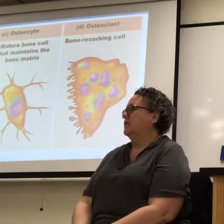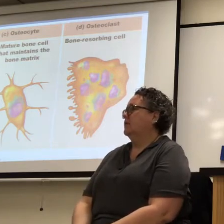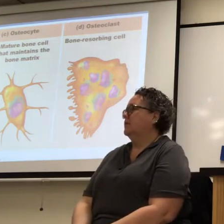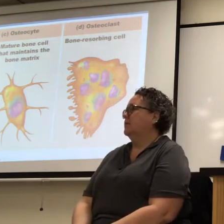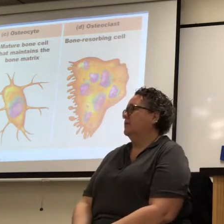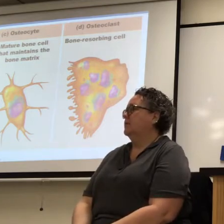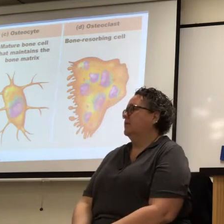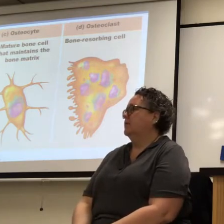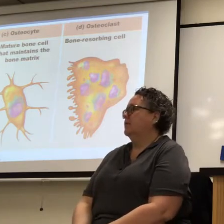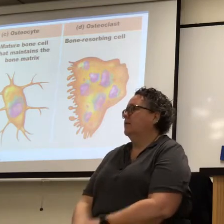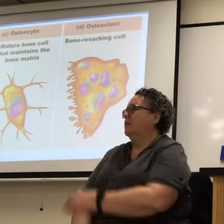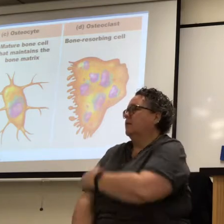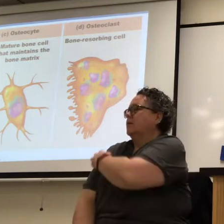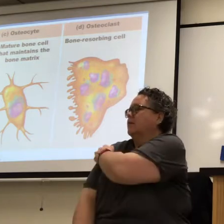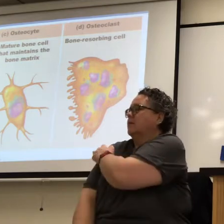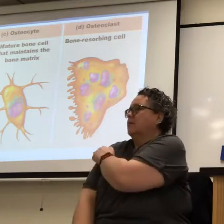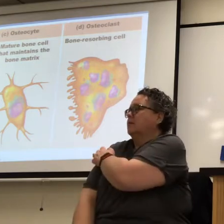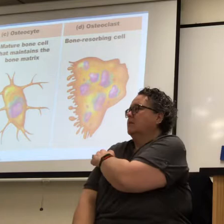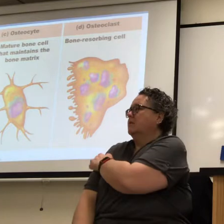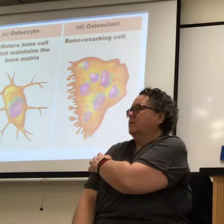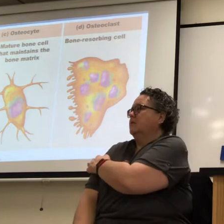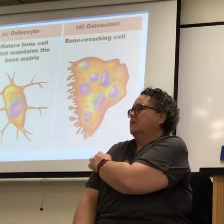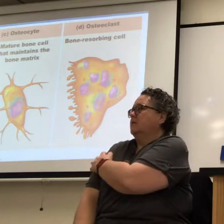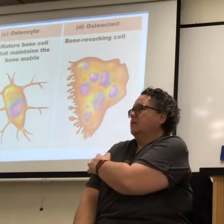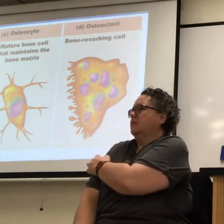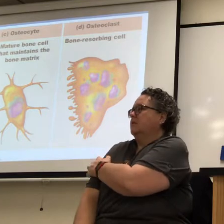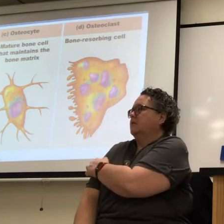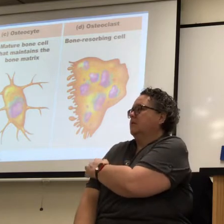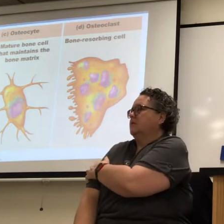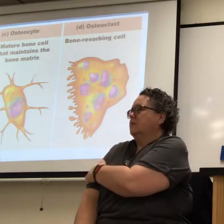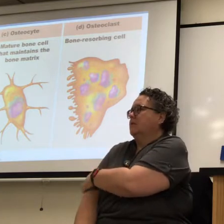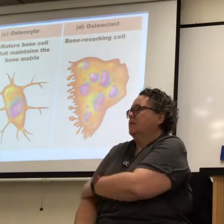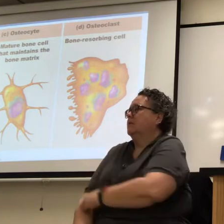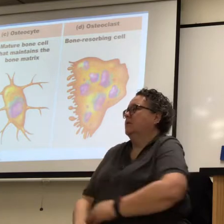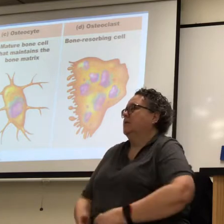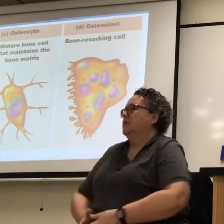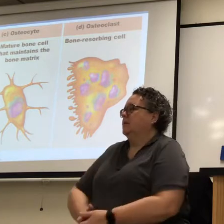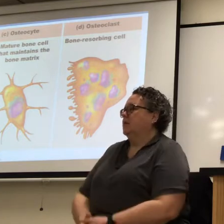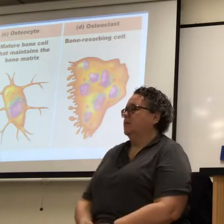Break bone down. As a result,